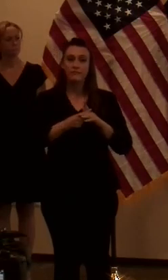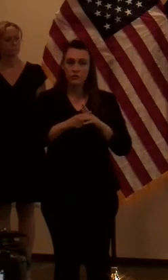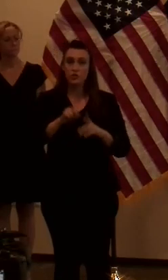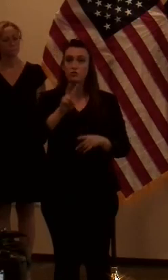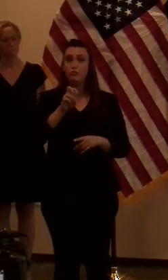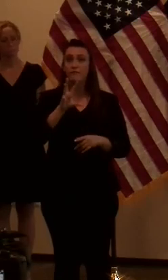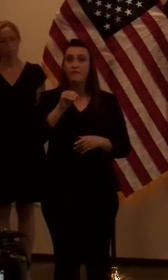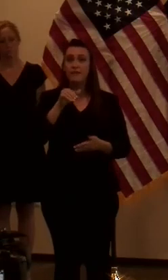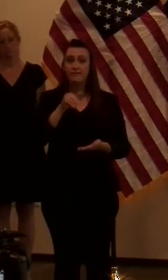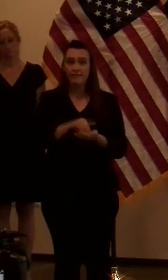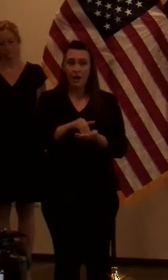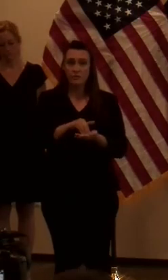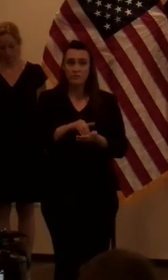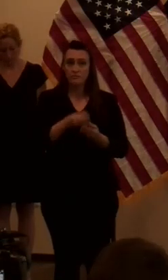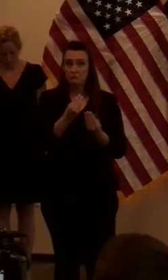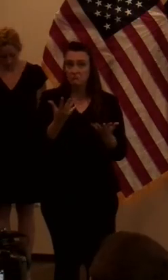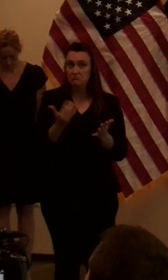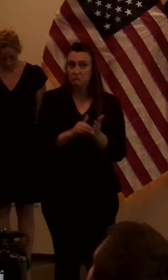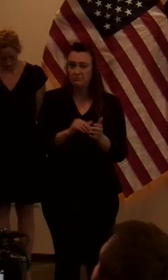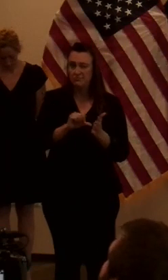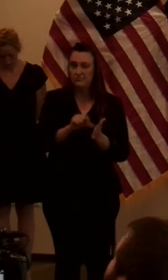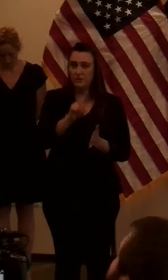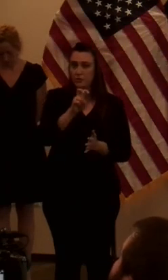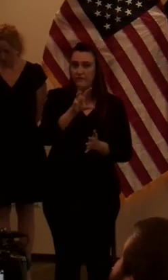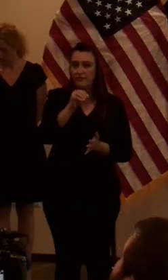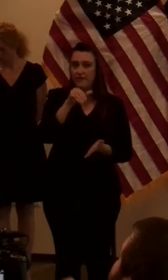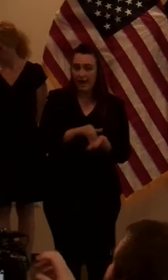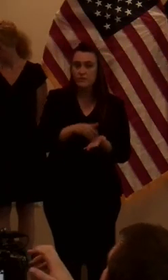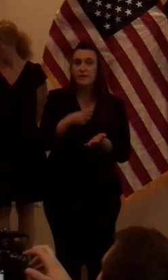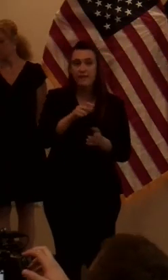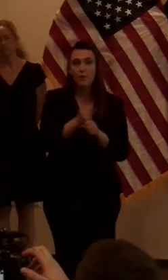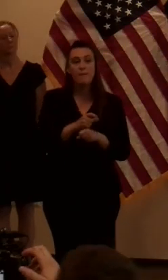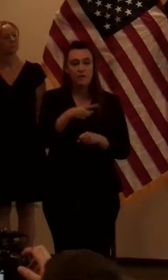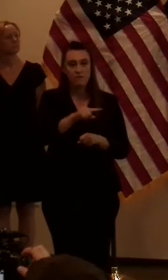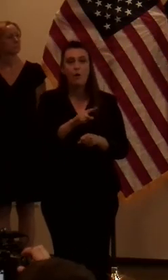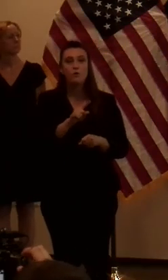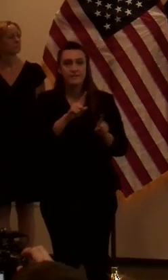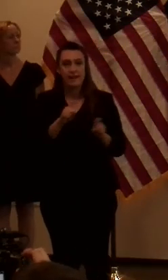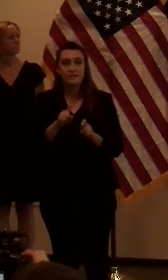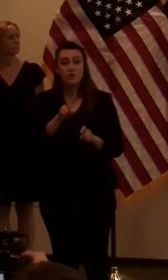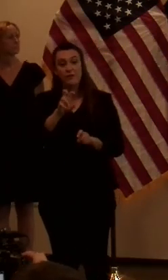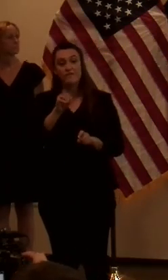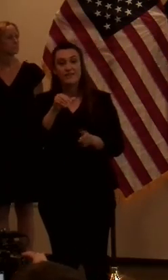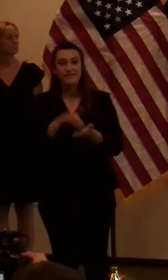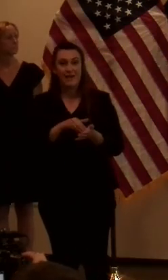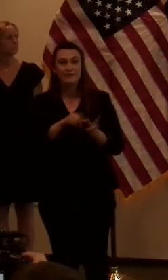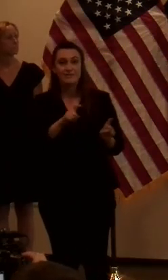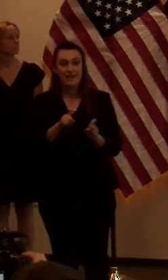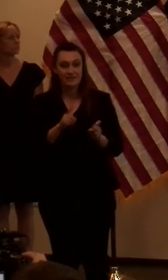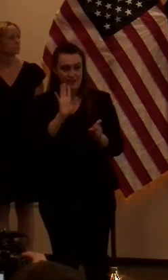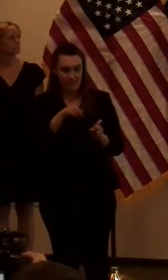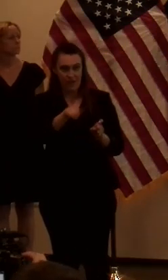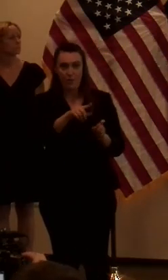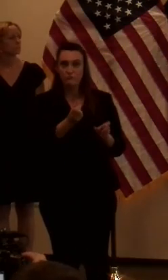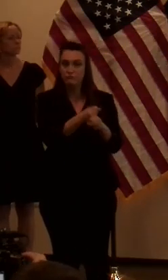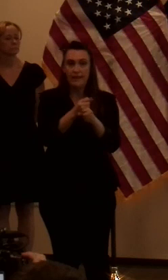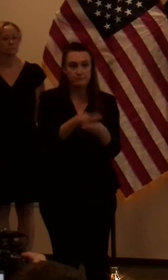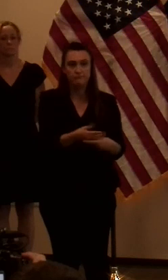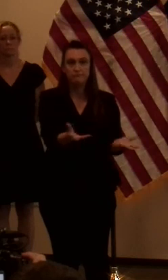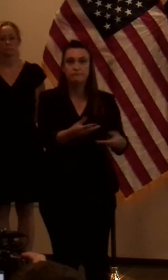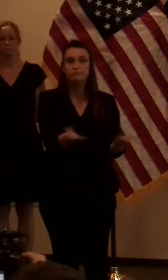250,000, that's 250,000 of these antibody tests available for Arizonans, starting with